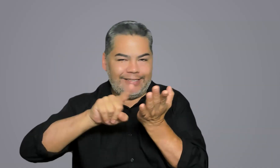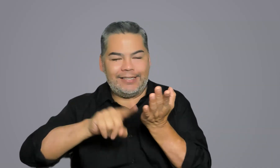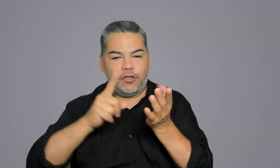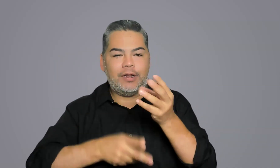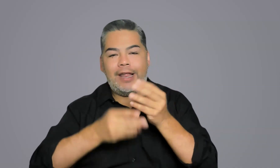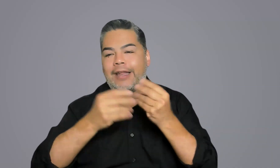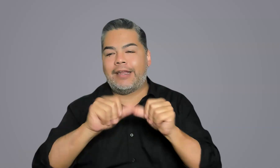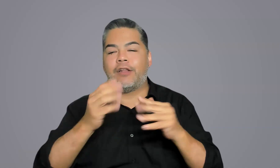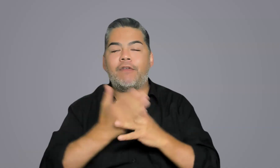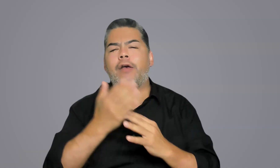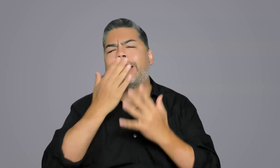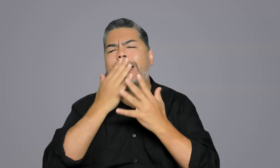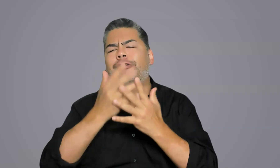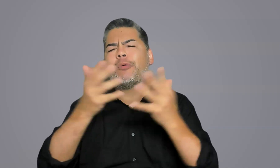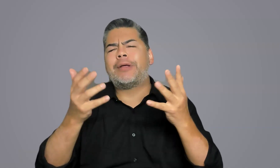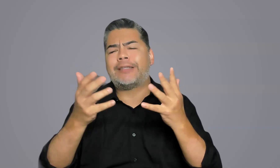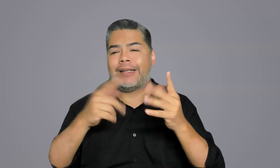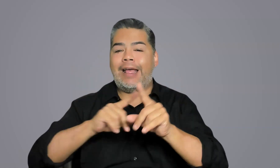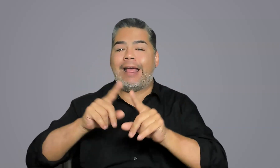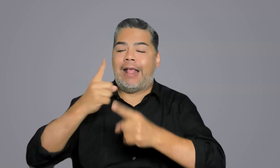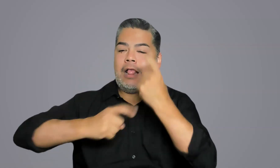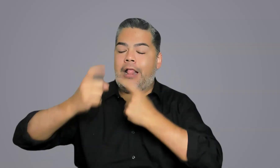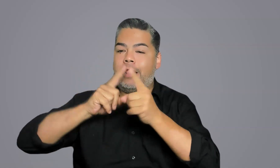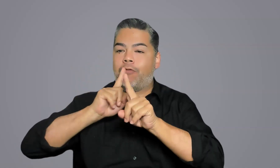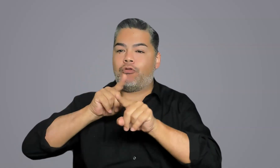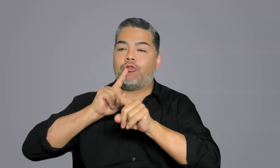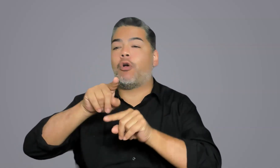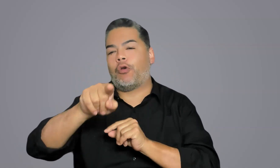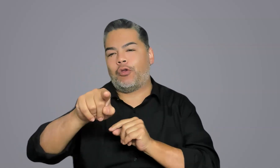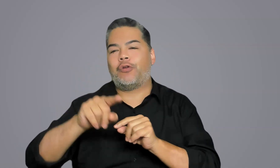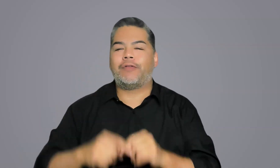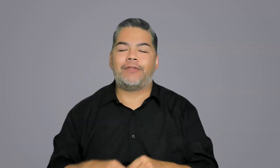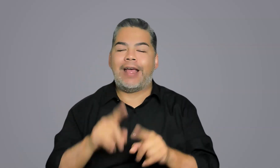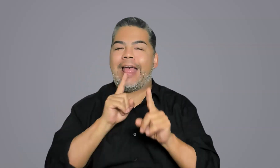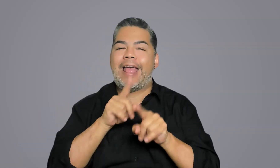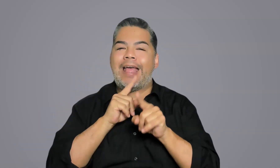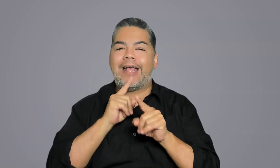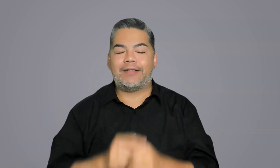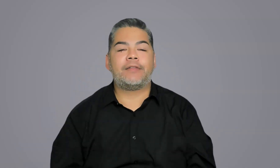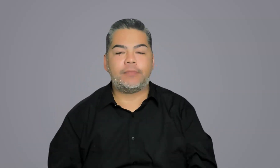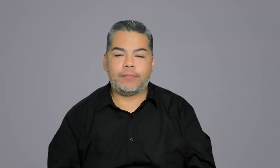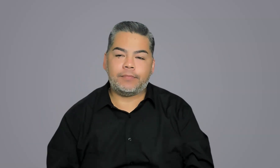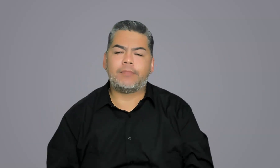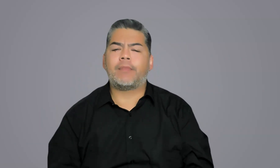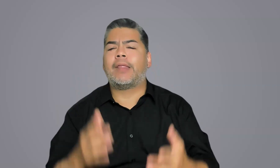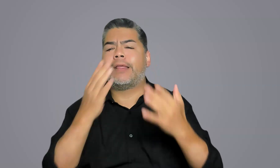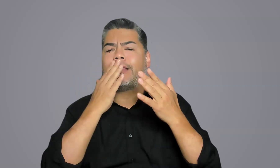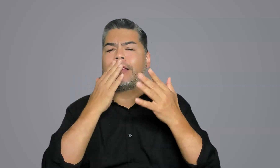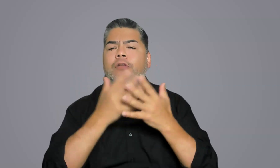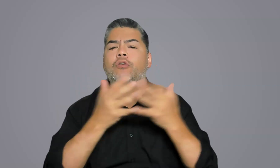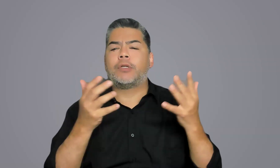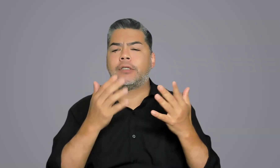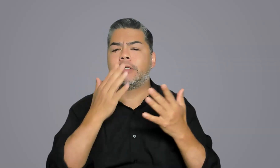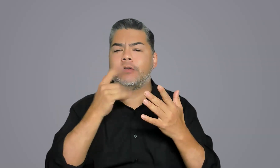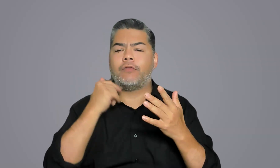All right, thank you so much. I think we've answered all of the questions. Well, I think you've answered all of the questions rather. Thank you again. Thank you so much for